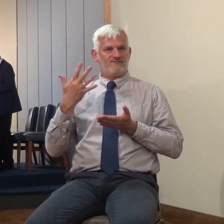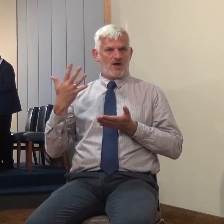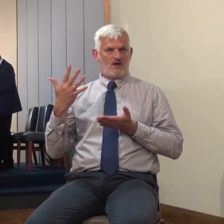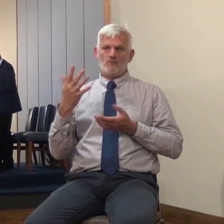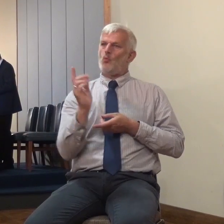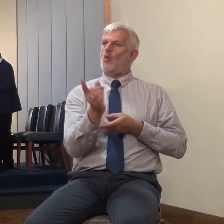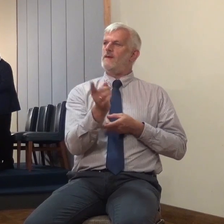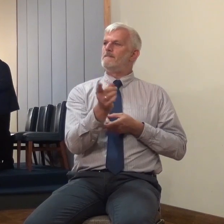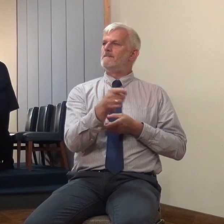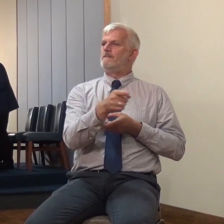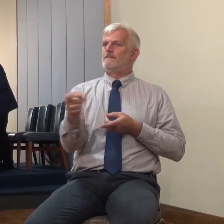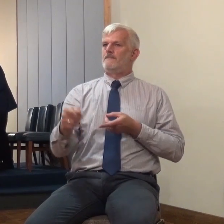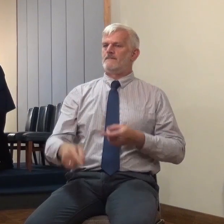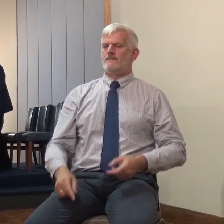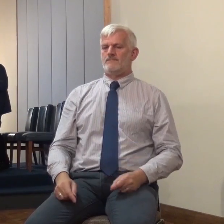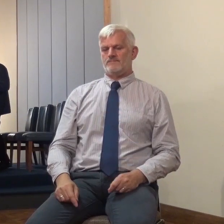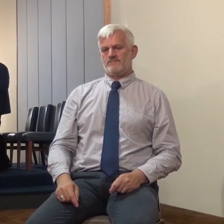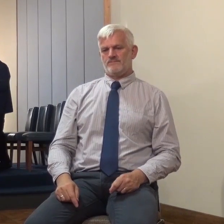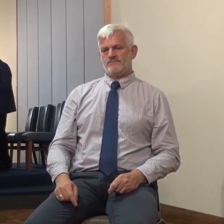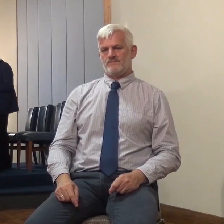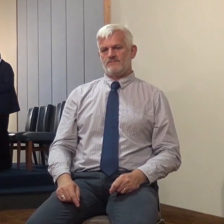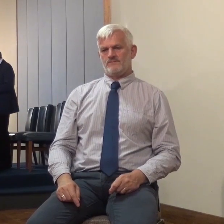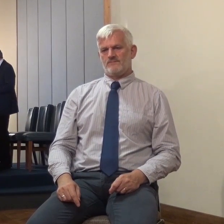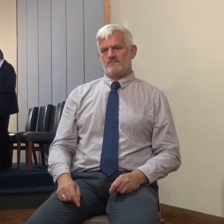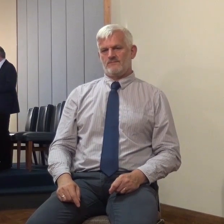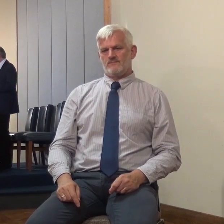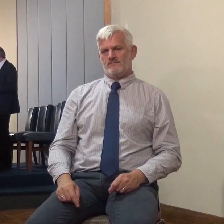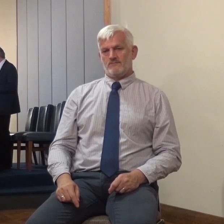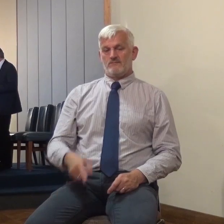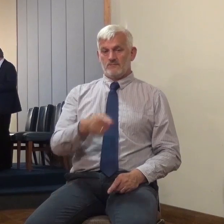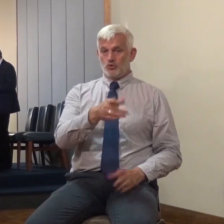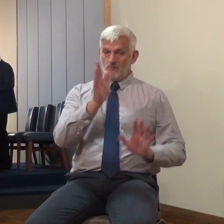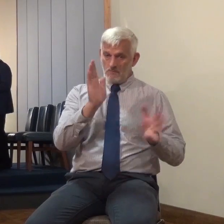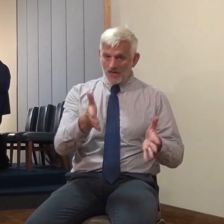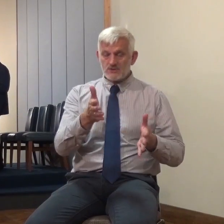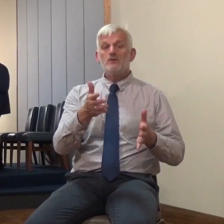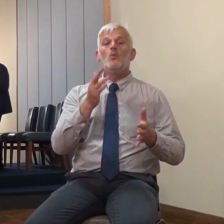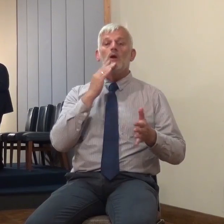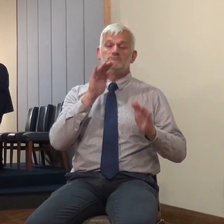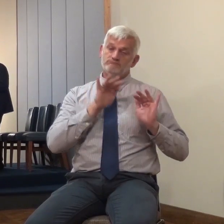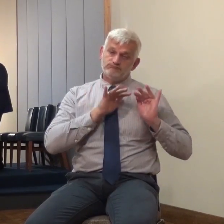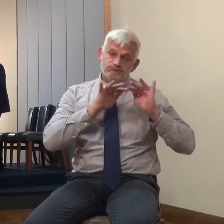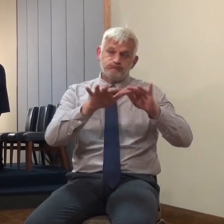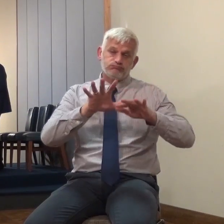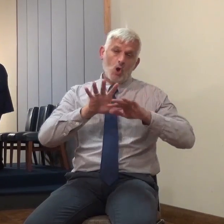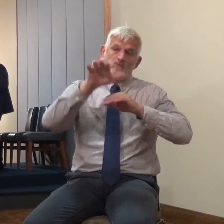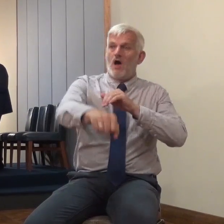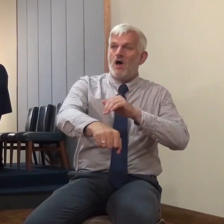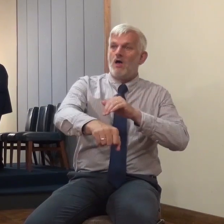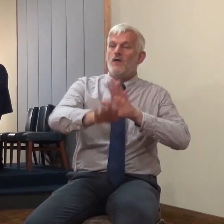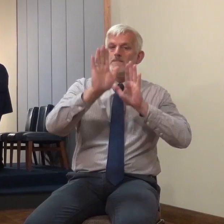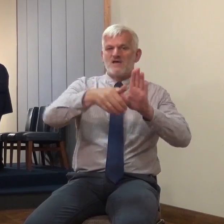manner. But, he said, if ye will not drive out the inhabitants of the land from before you, then it shall come